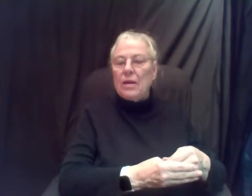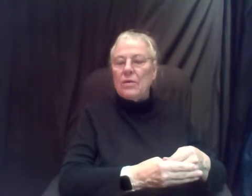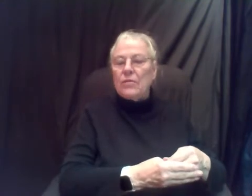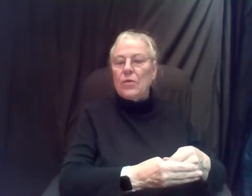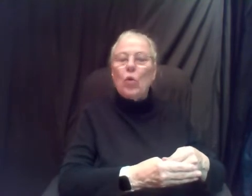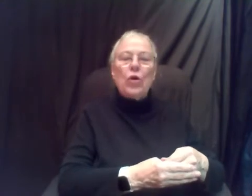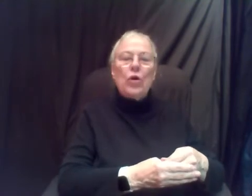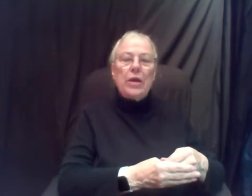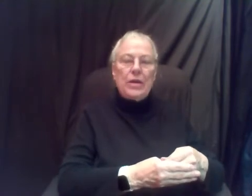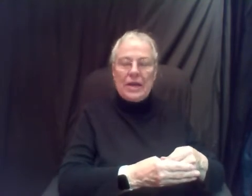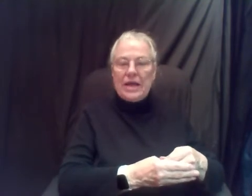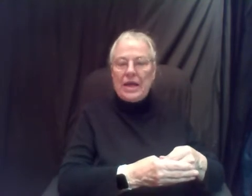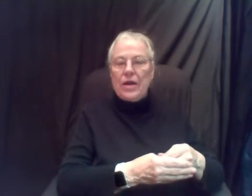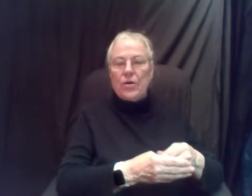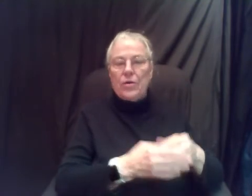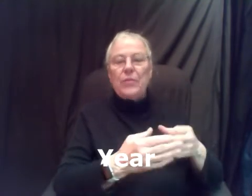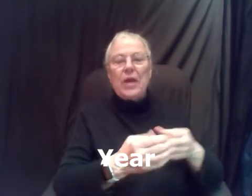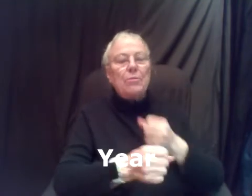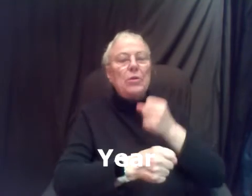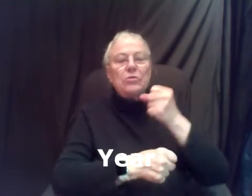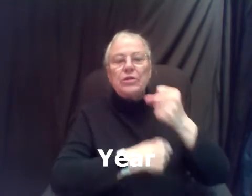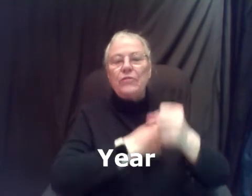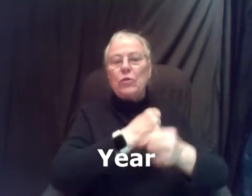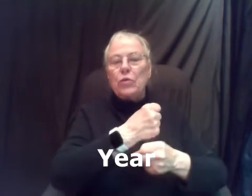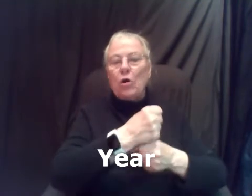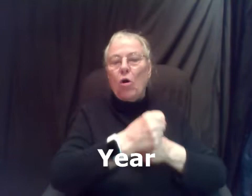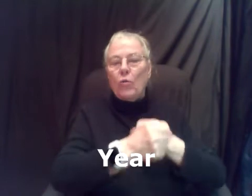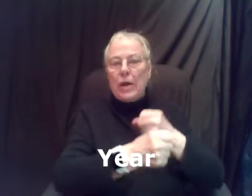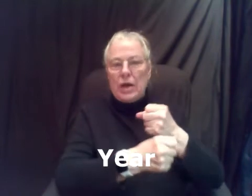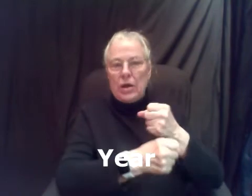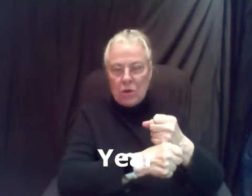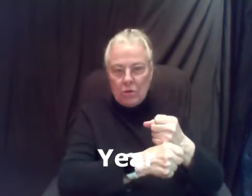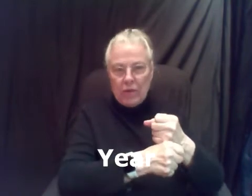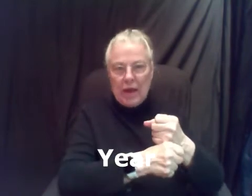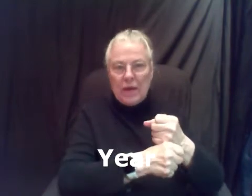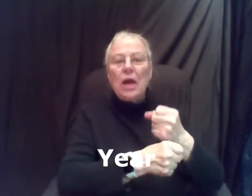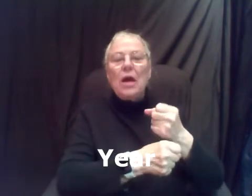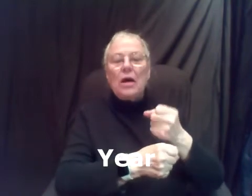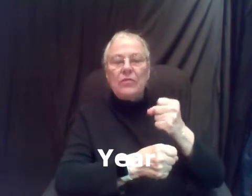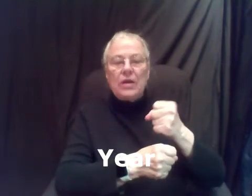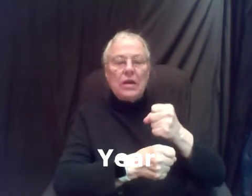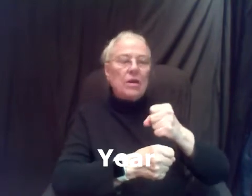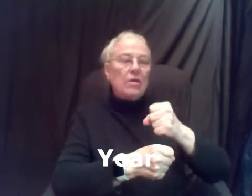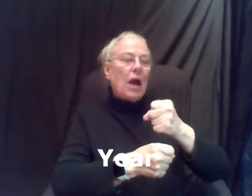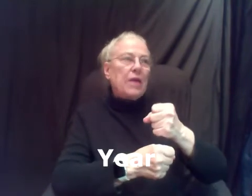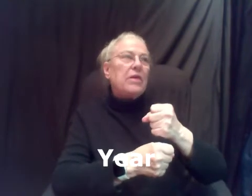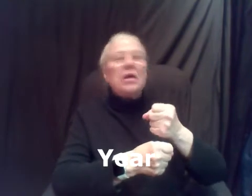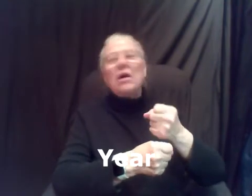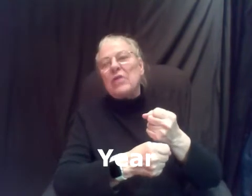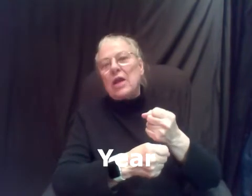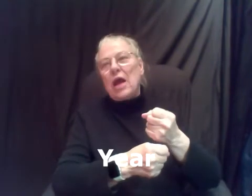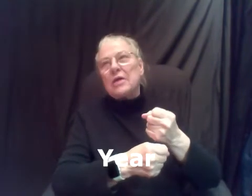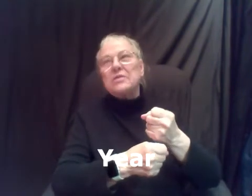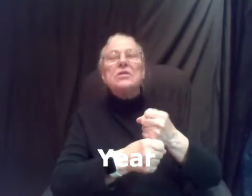The word year, most of you would already know that. The year, I think of it as the